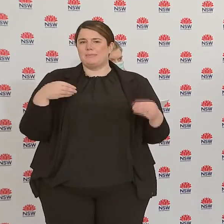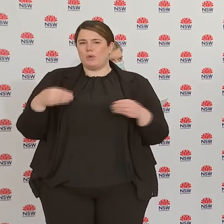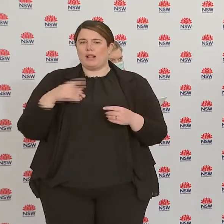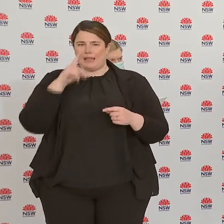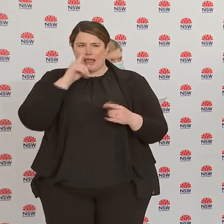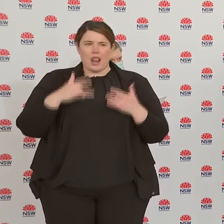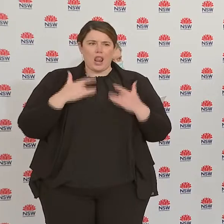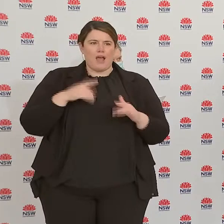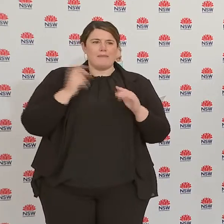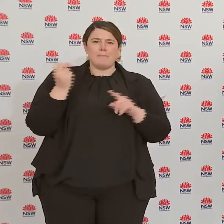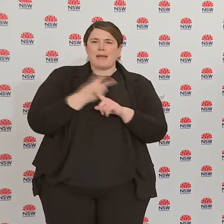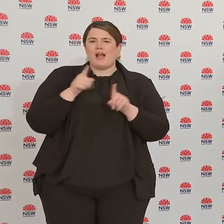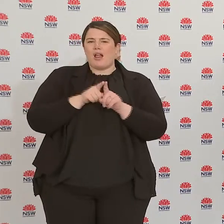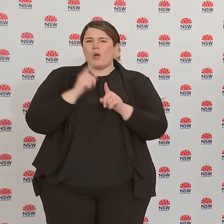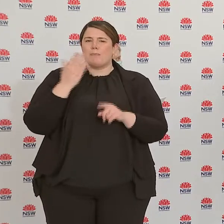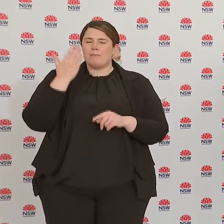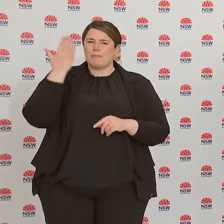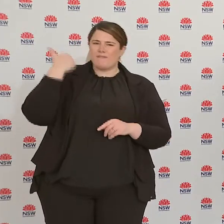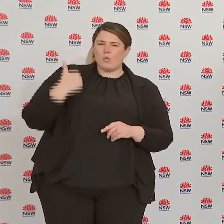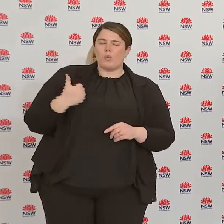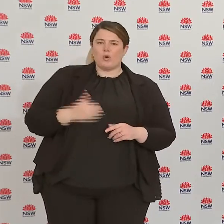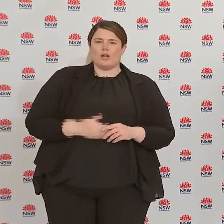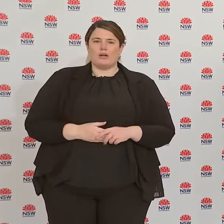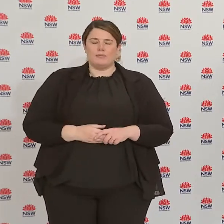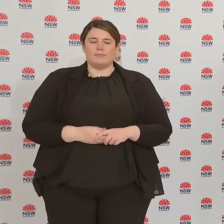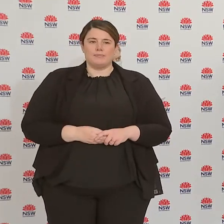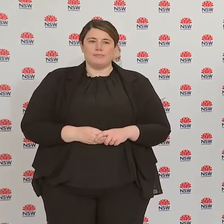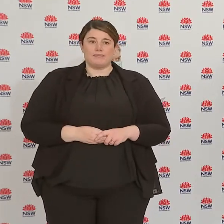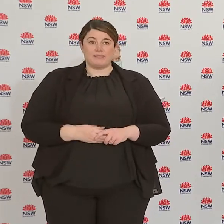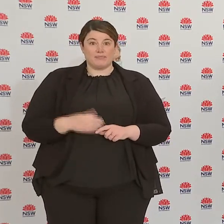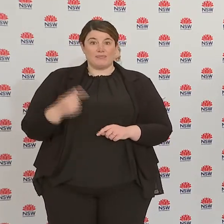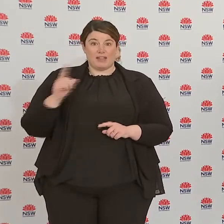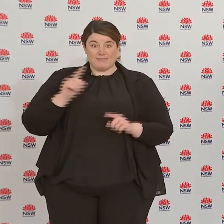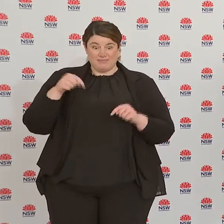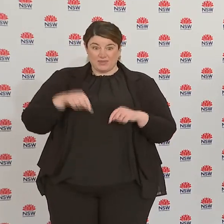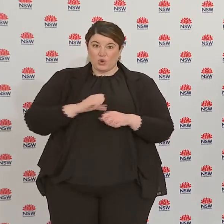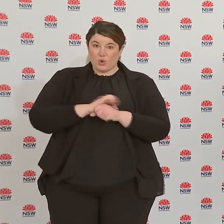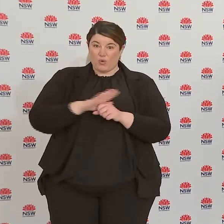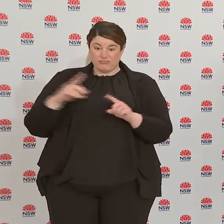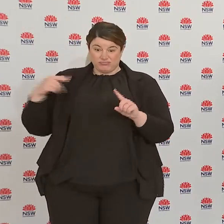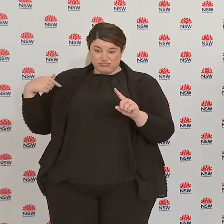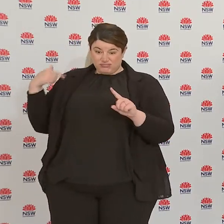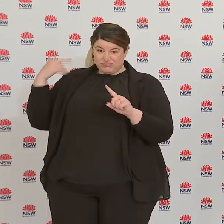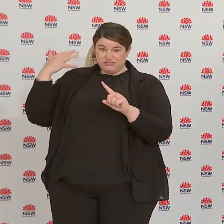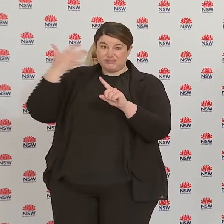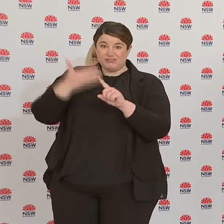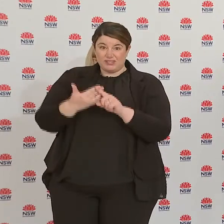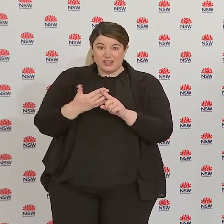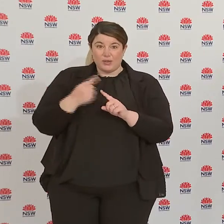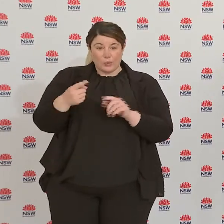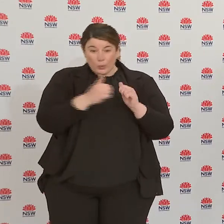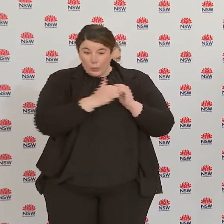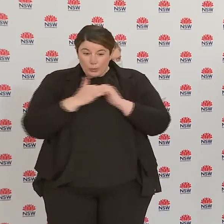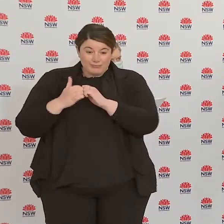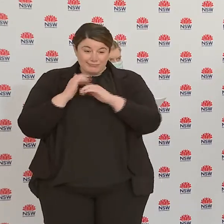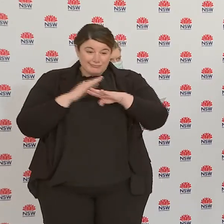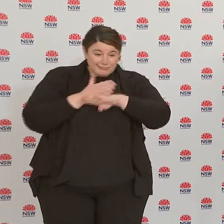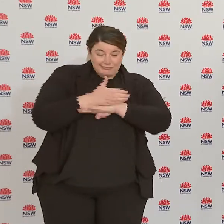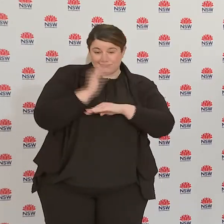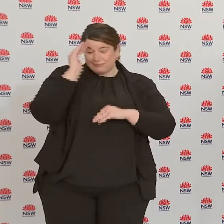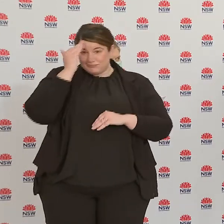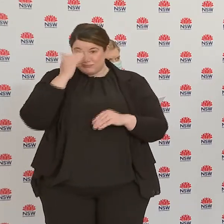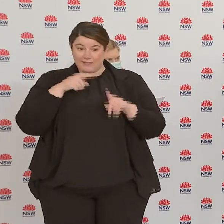to the community. We've been going on this journey together, but if we work hard, reduce those case